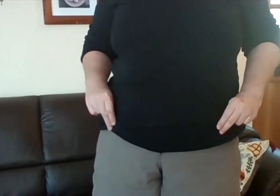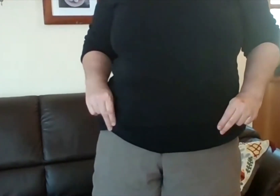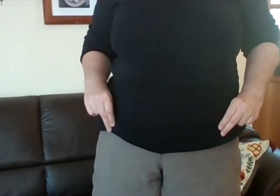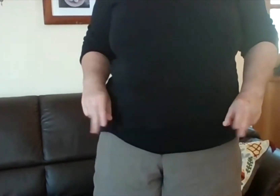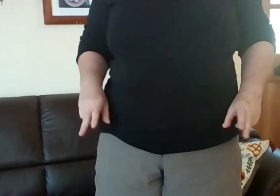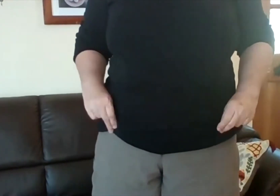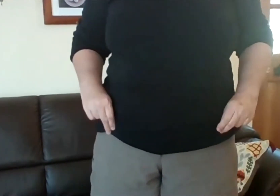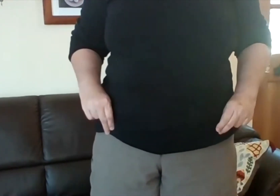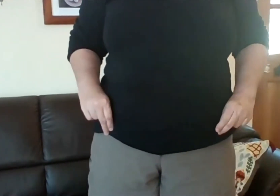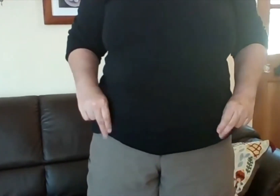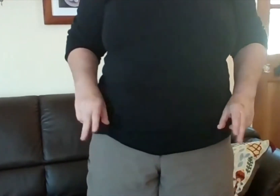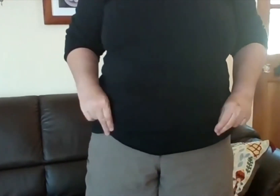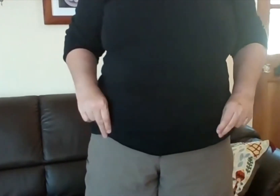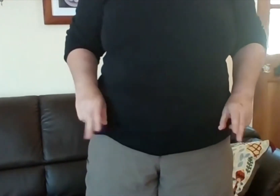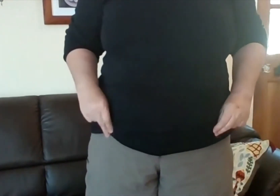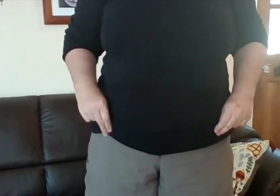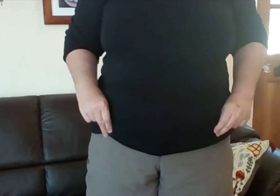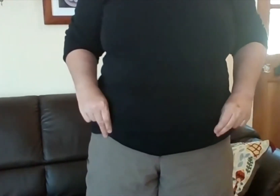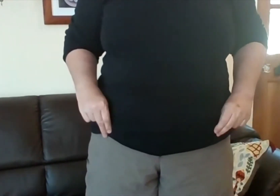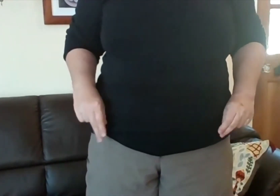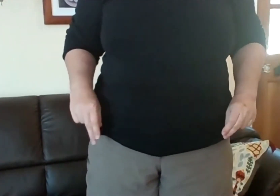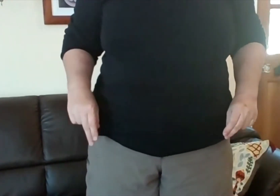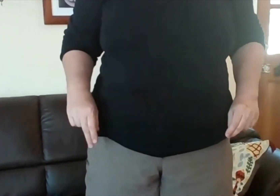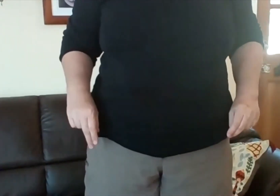anyway, but if you do, there's diapers.